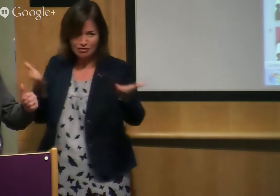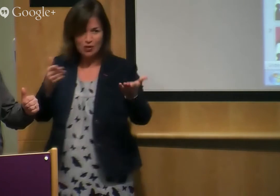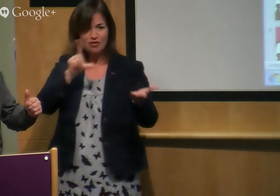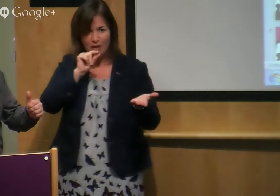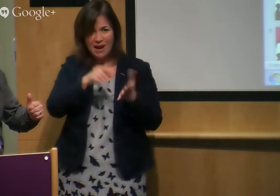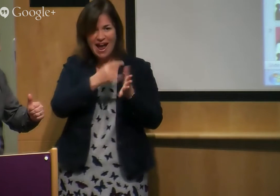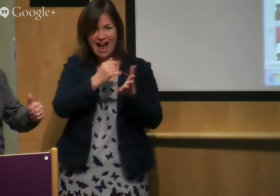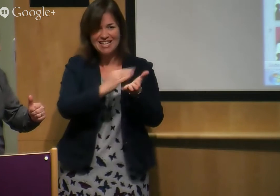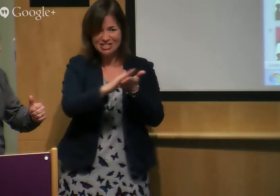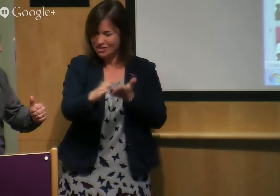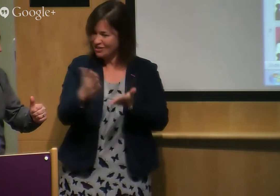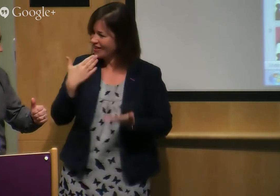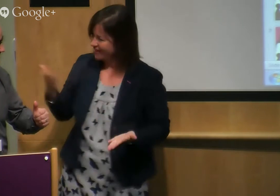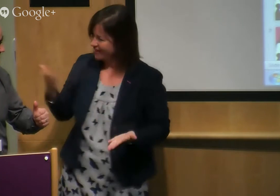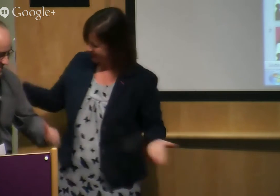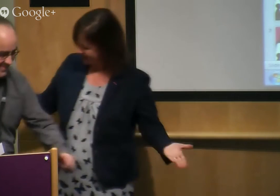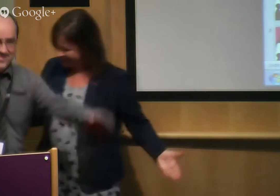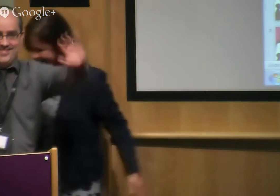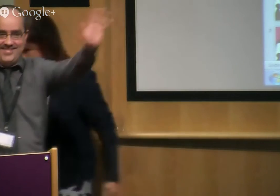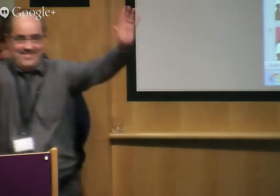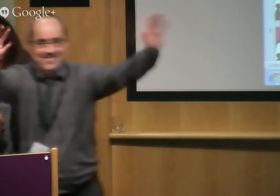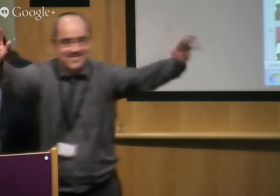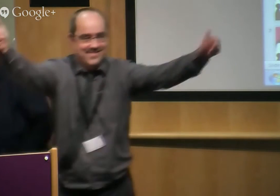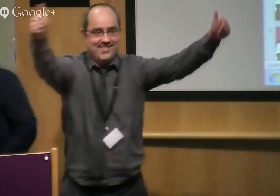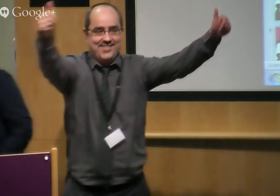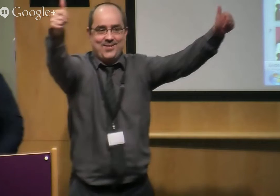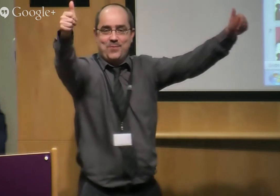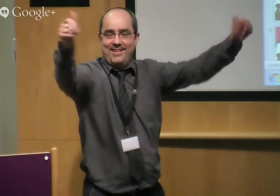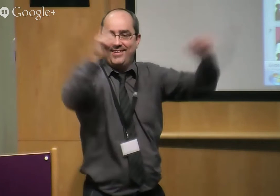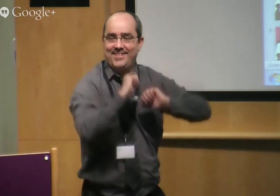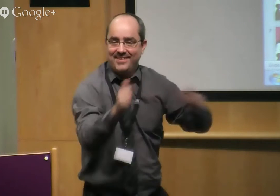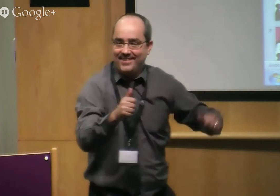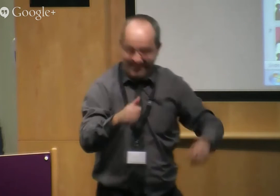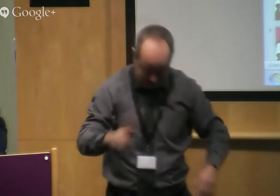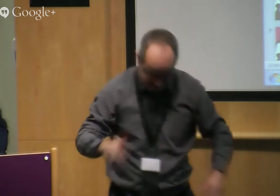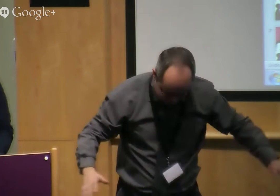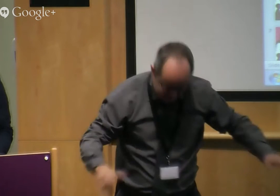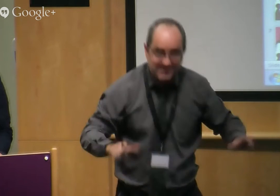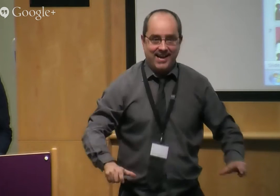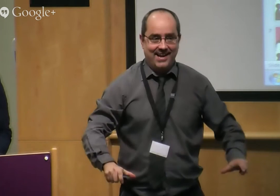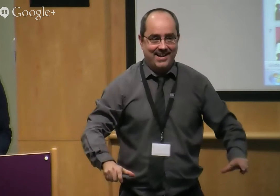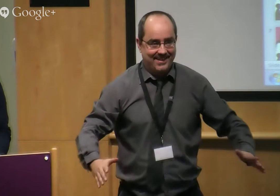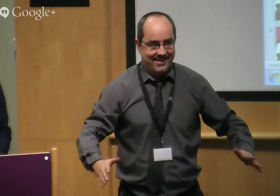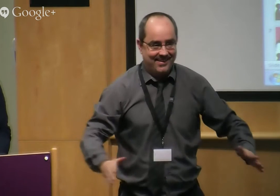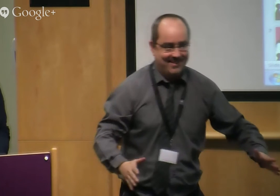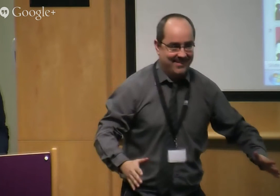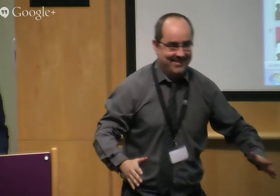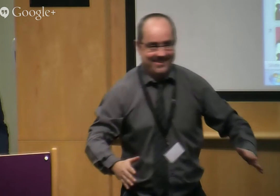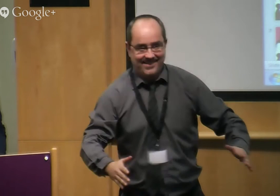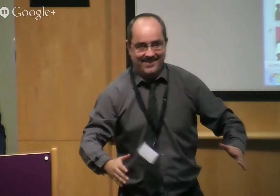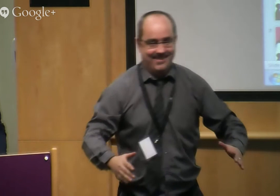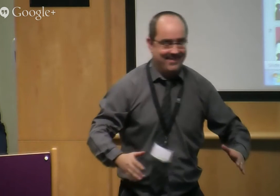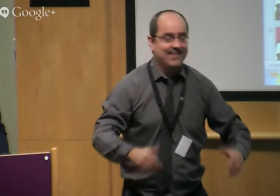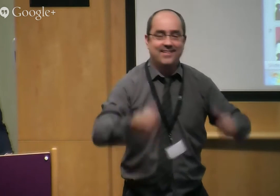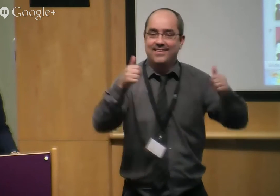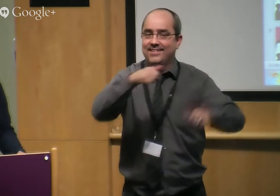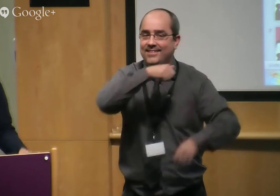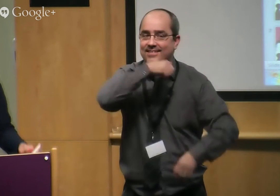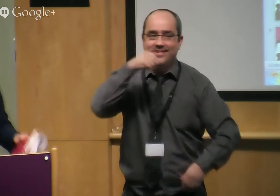say, Robin Ash will now share with you his presentation regarding the charter. Hello everybody, make sure I stay on this